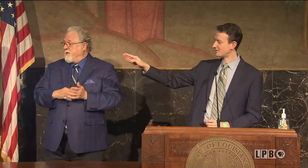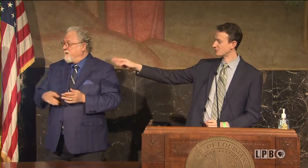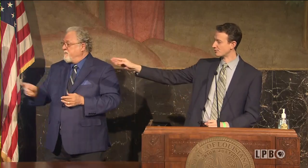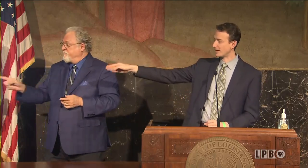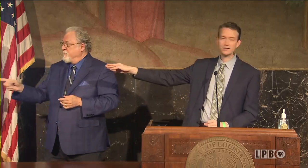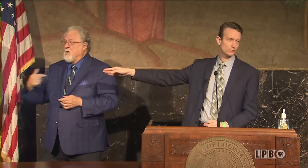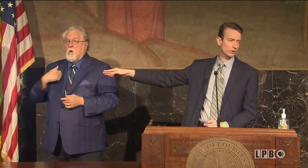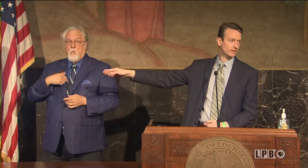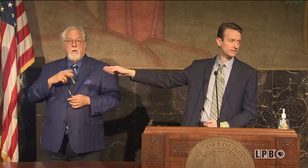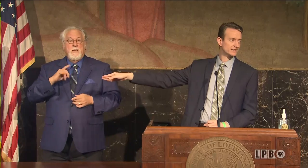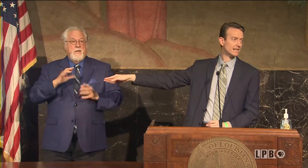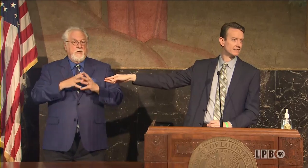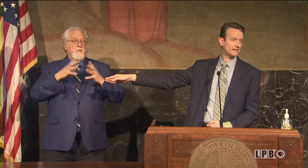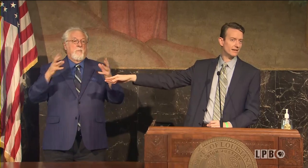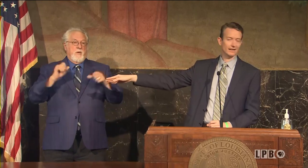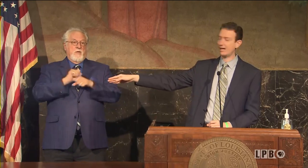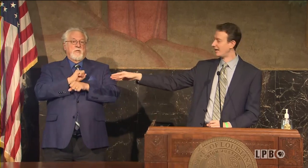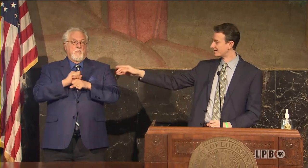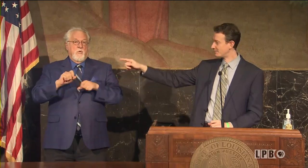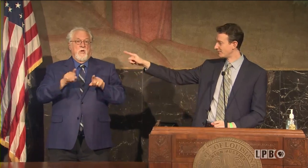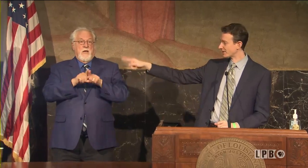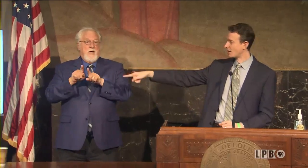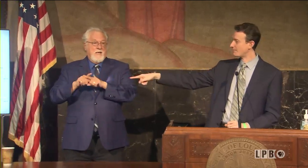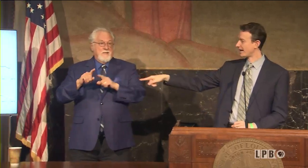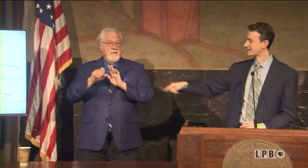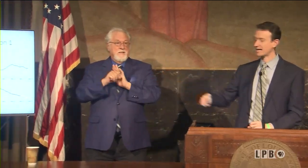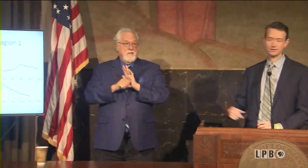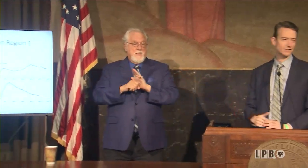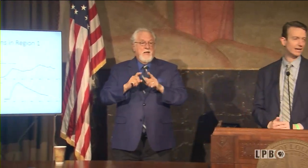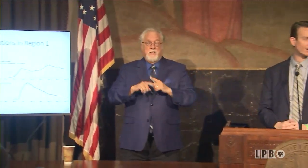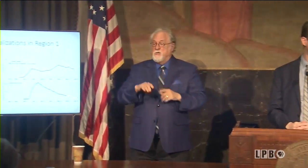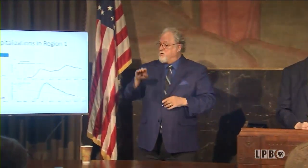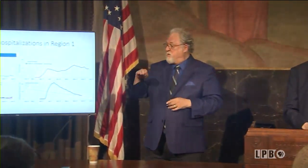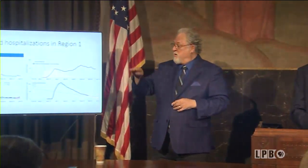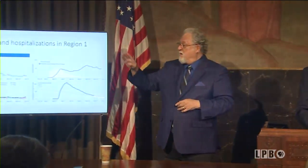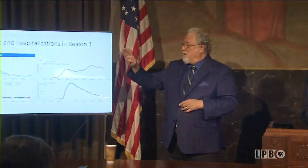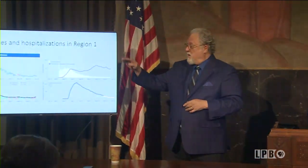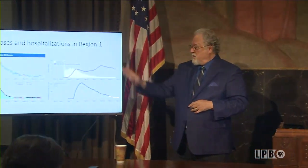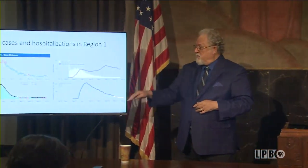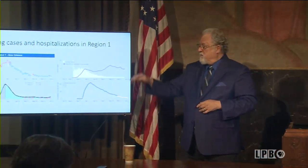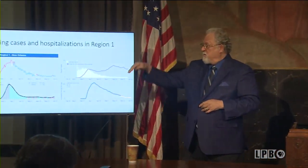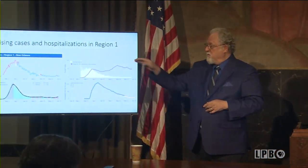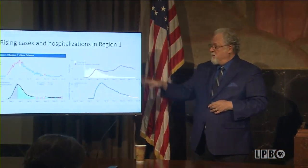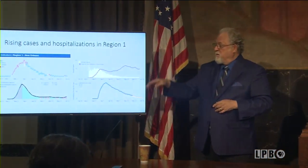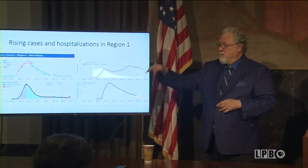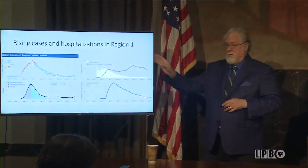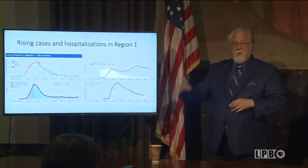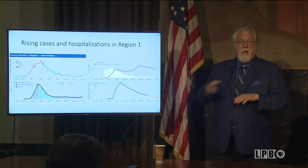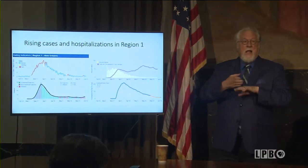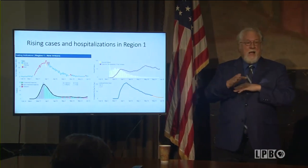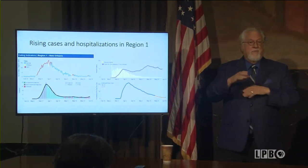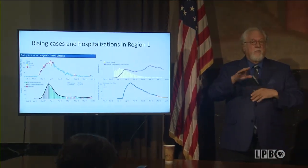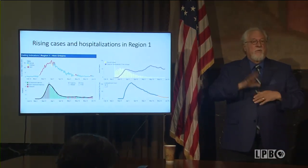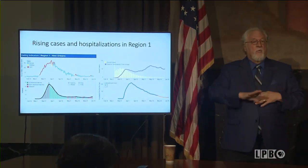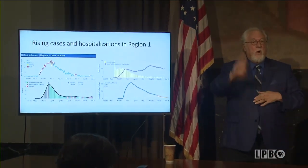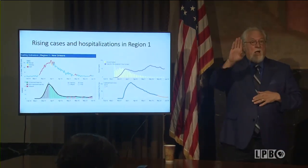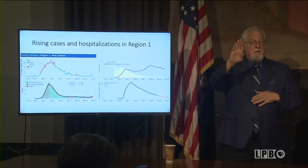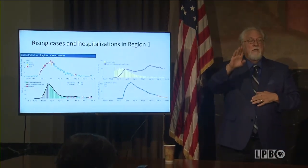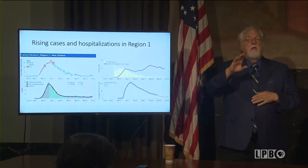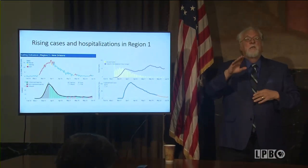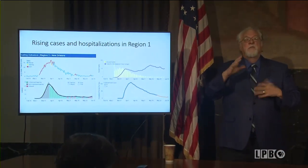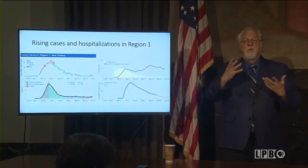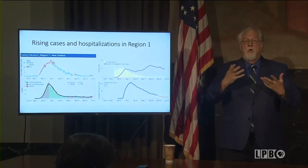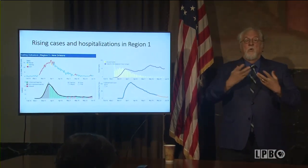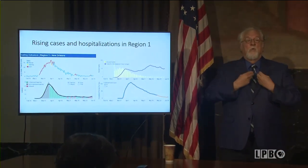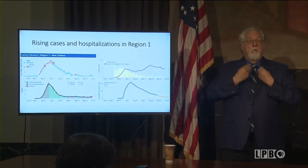we have done tremendous work as a state to be able to come back down to that kind of level after having that level of rise. And so what I'm trying to convey to you